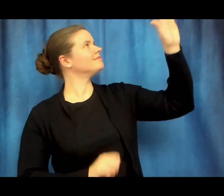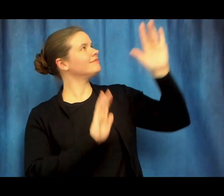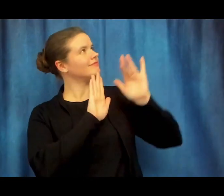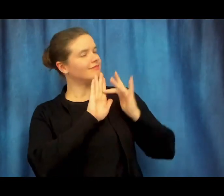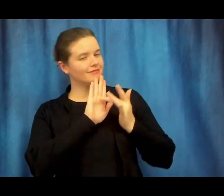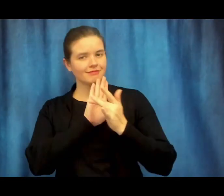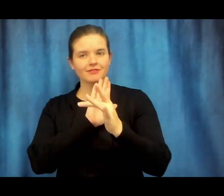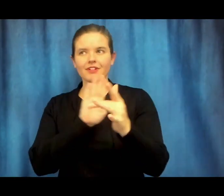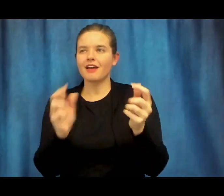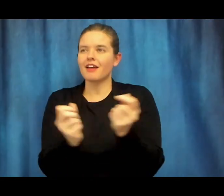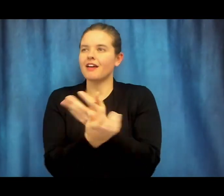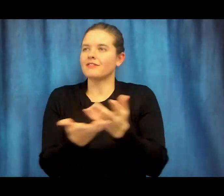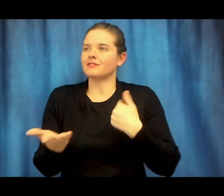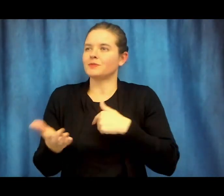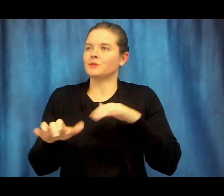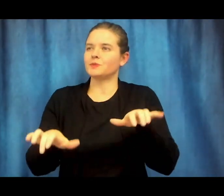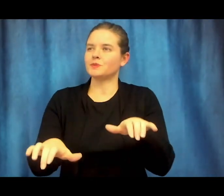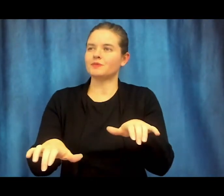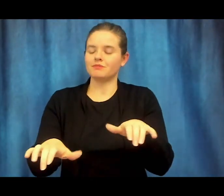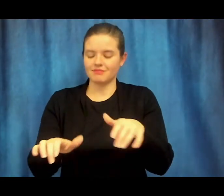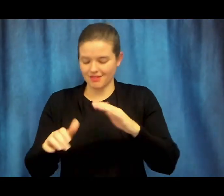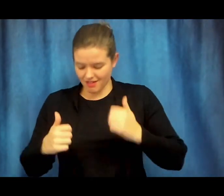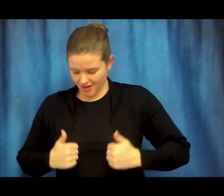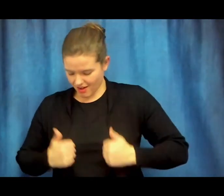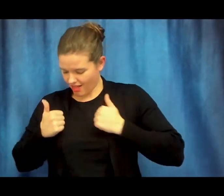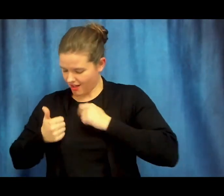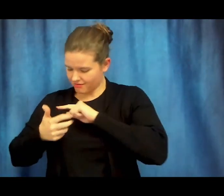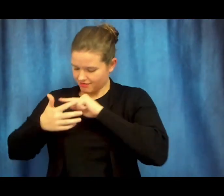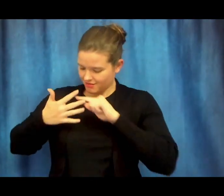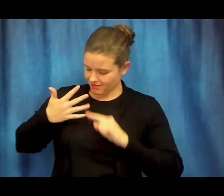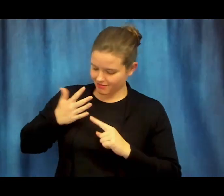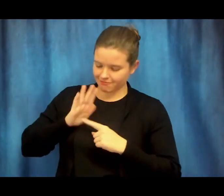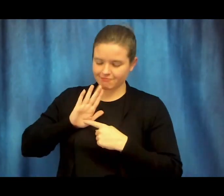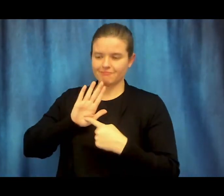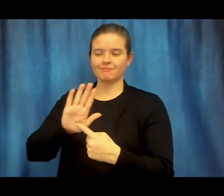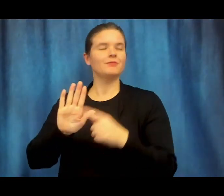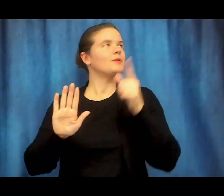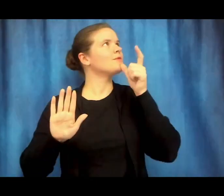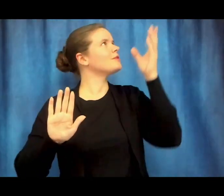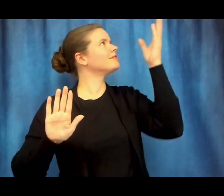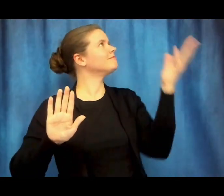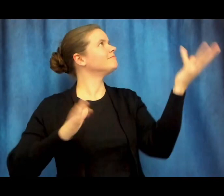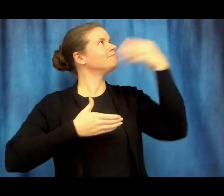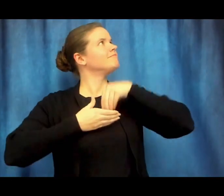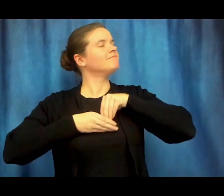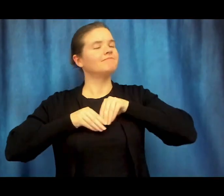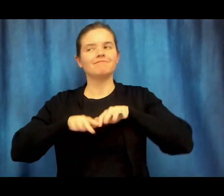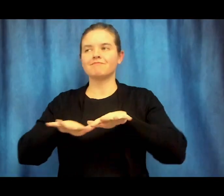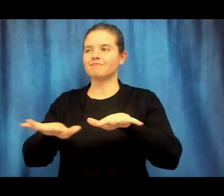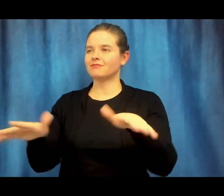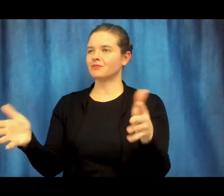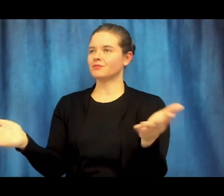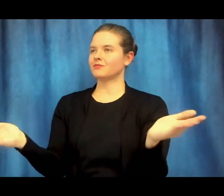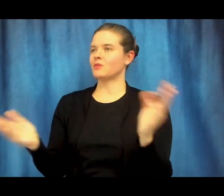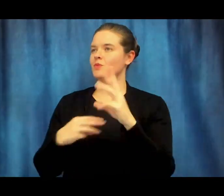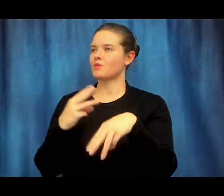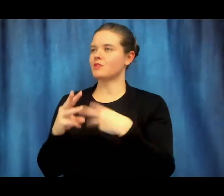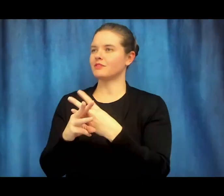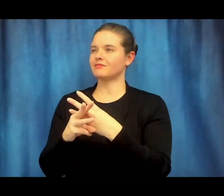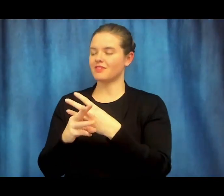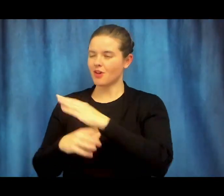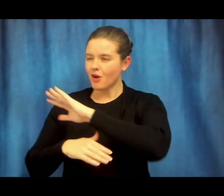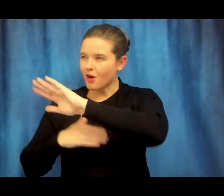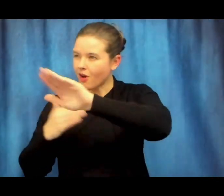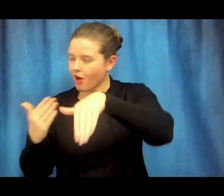ambassadors should be to reflect you in everything we do. I pray that every area of our lives will be a representation of who you are in our lives to the rest of the